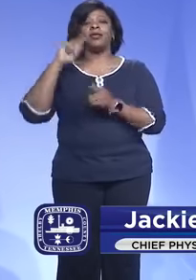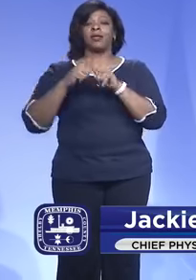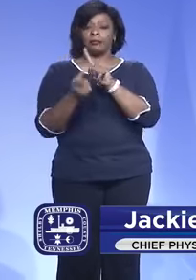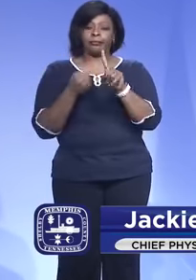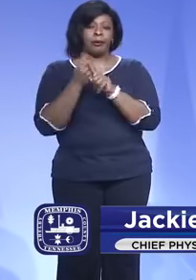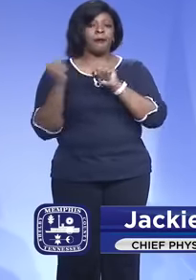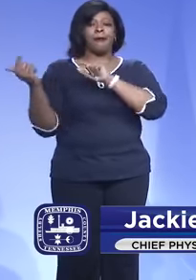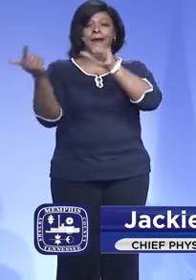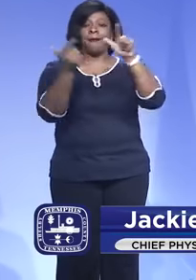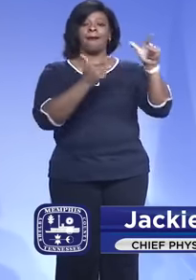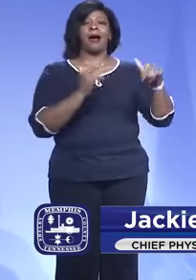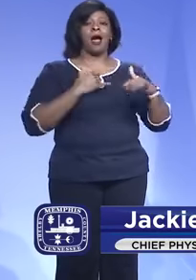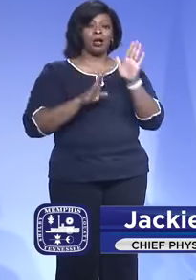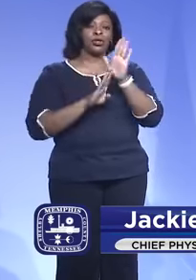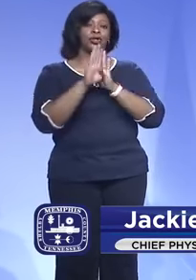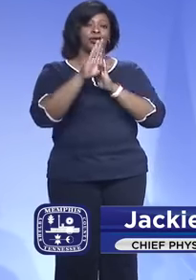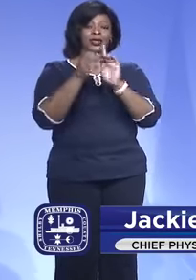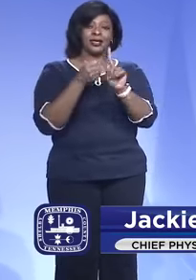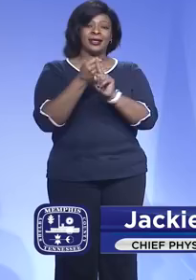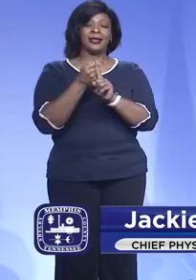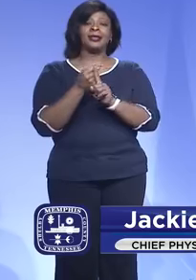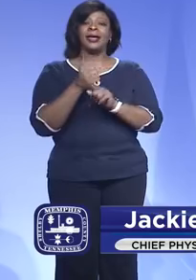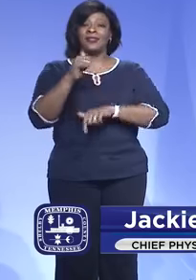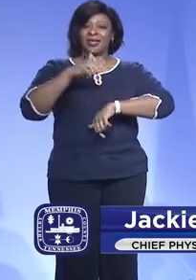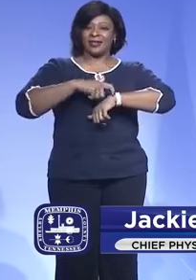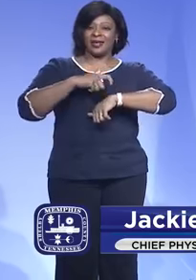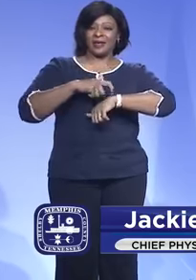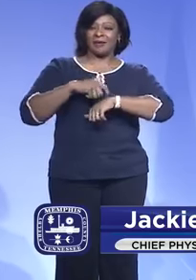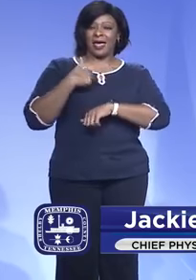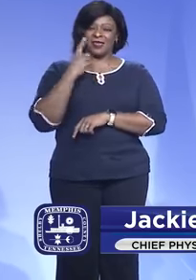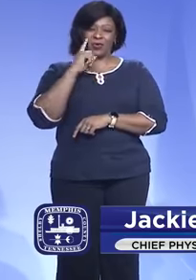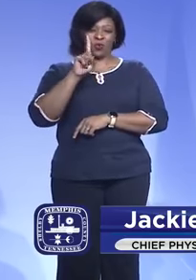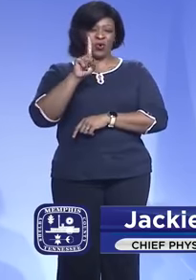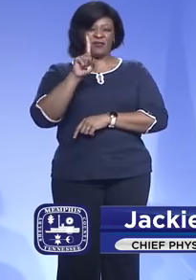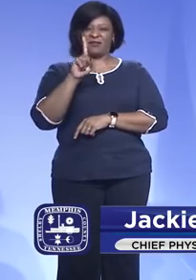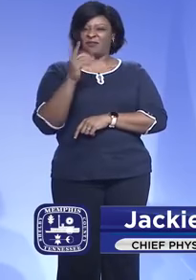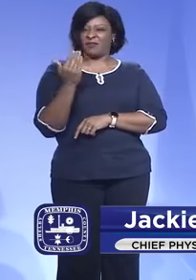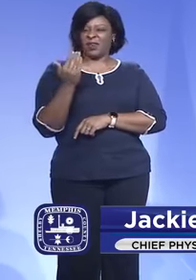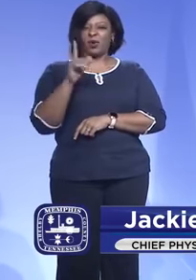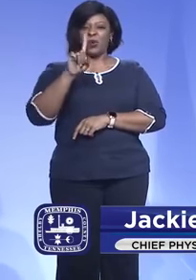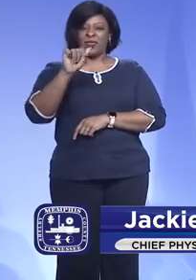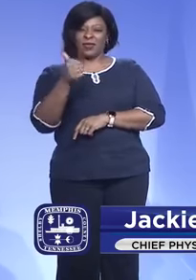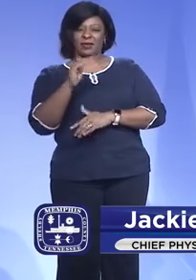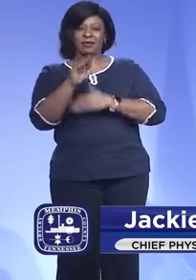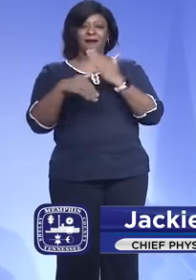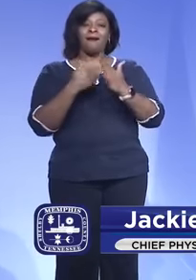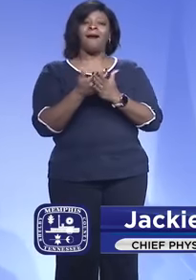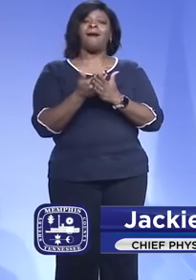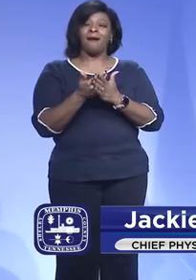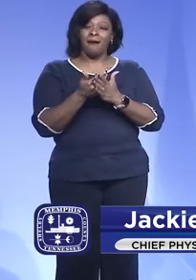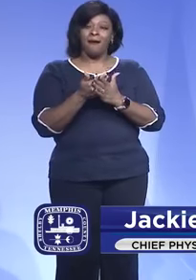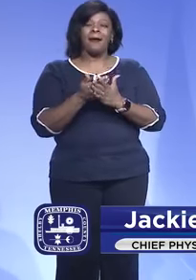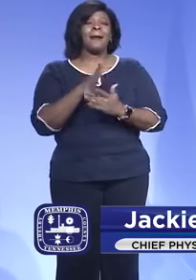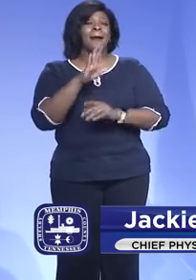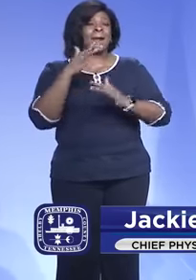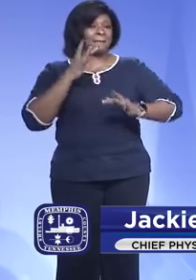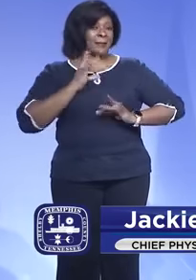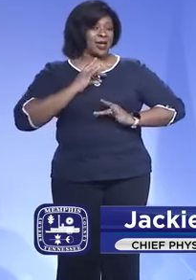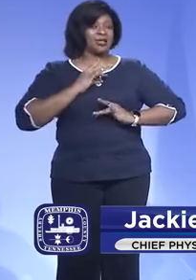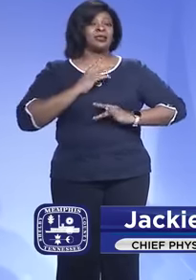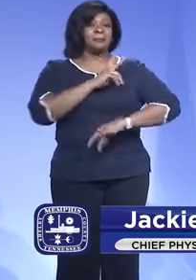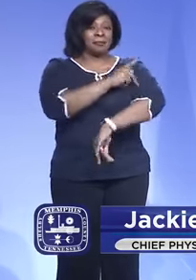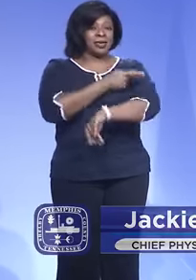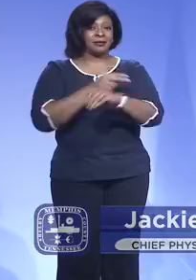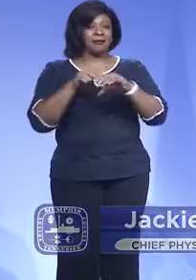that's when our surge hit. We, at that time, as Amy mentioned, had 1/15. We have 1/10 of all COVID positive patients